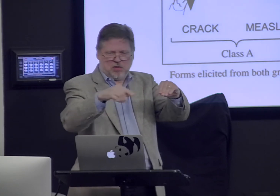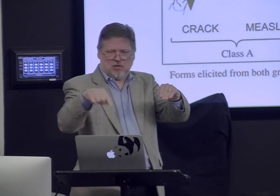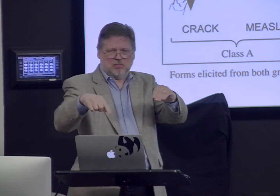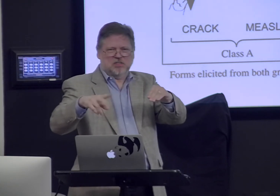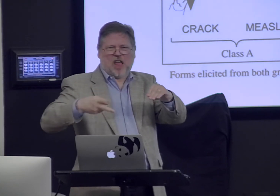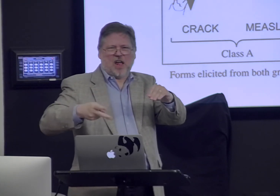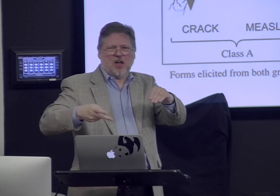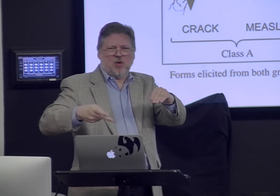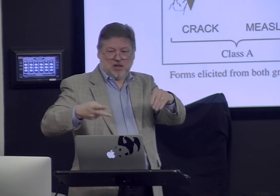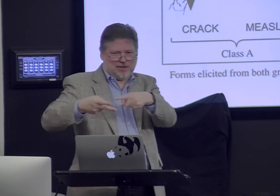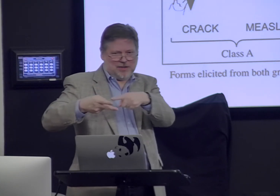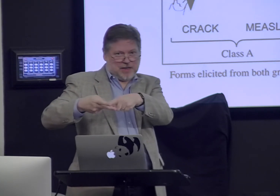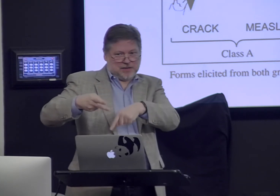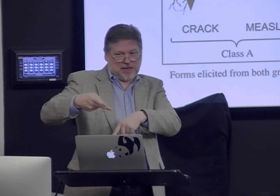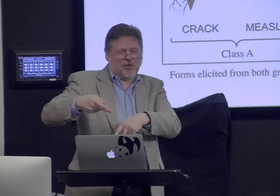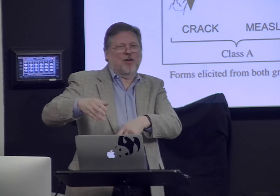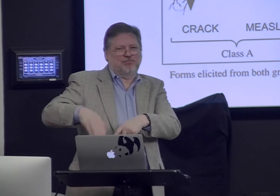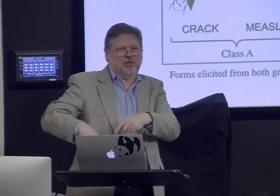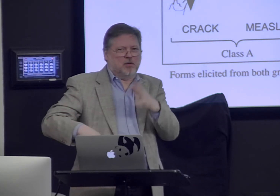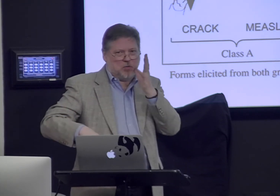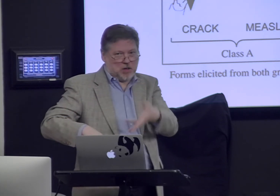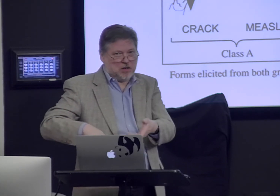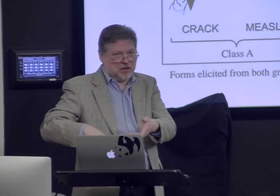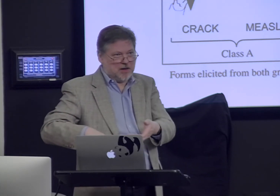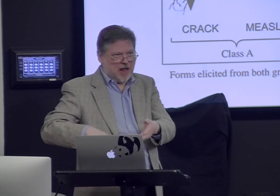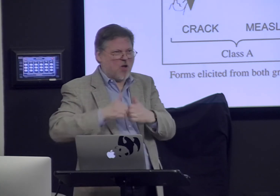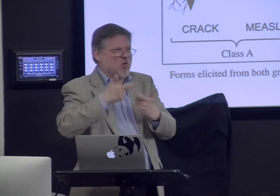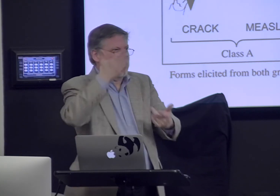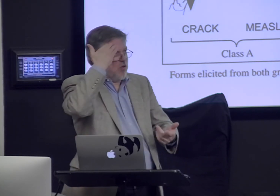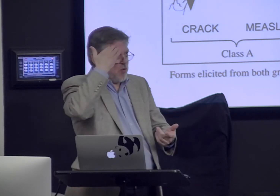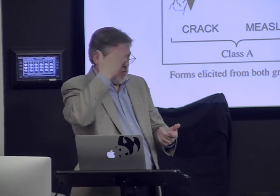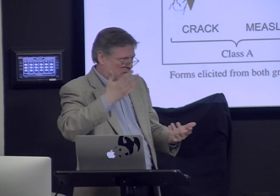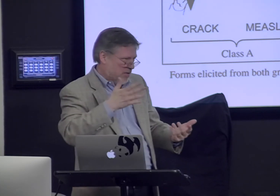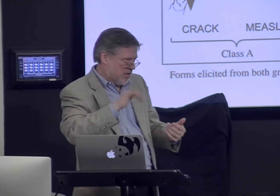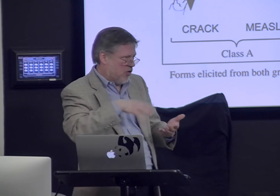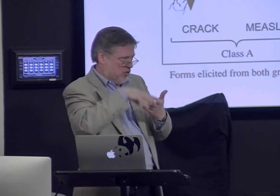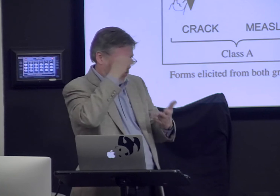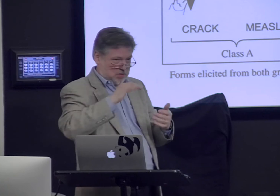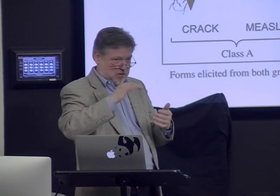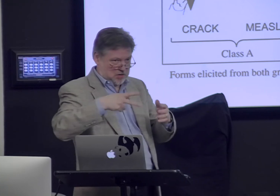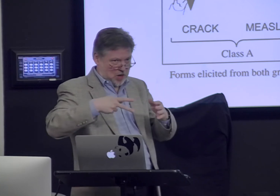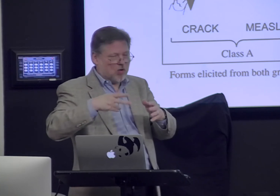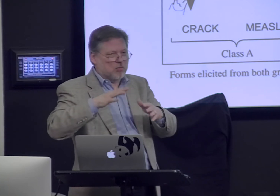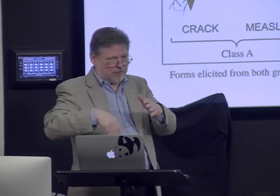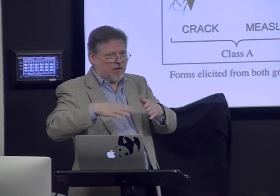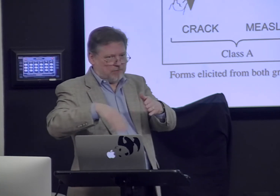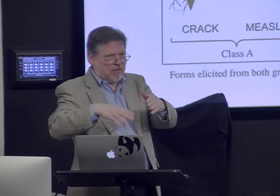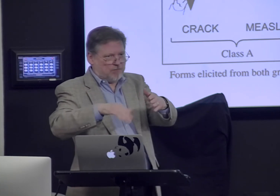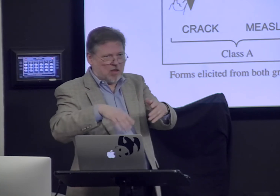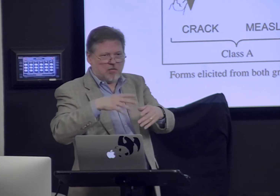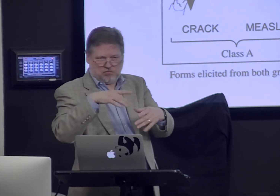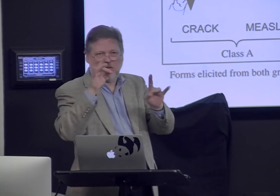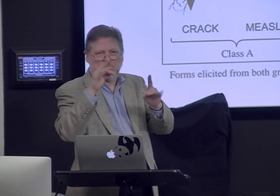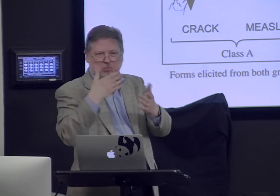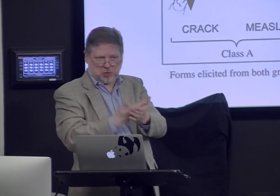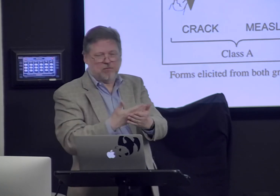is deleted and it's only the direction remains and the distance remains. So